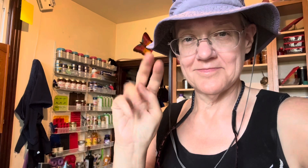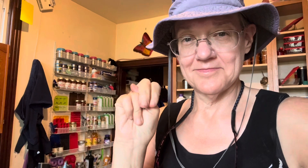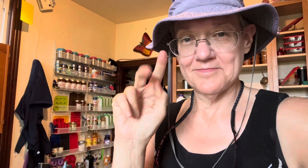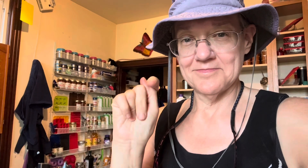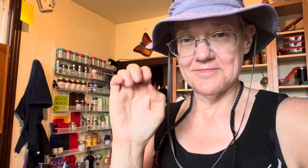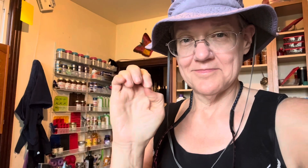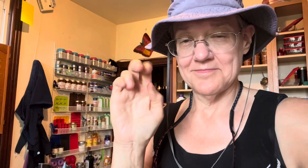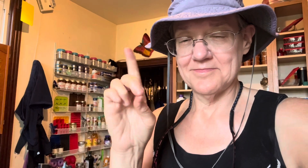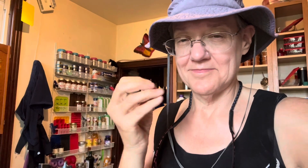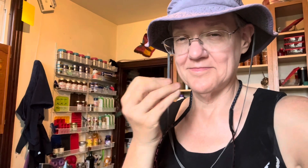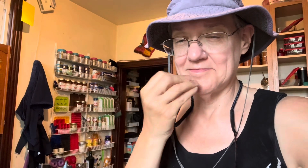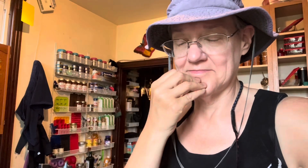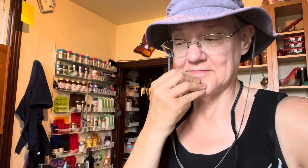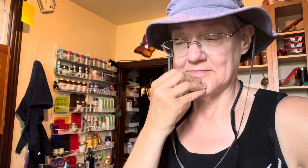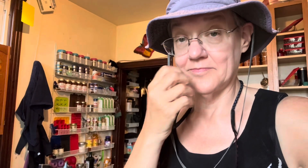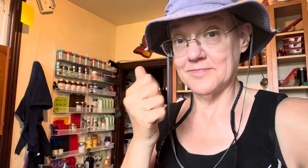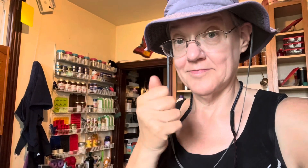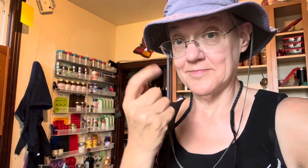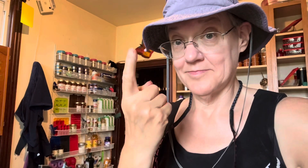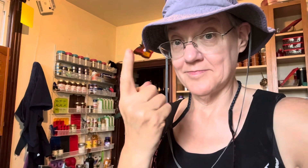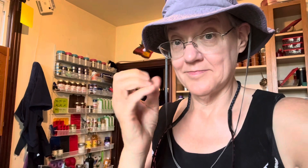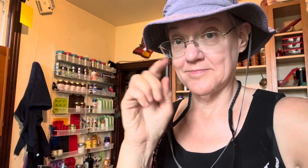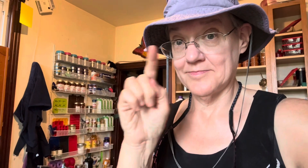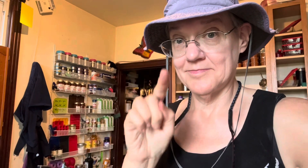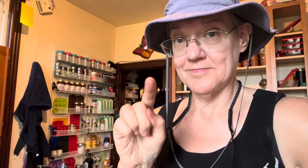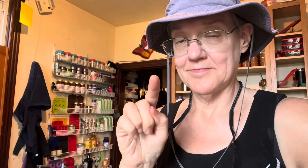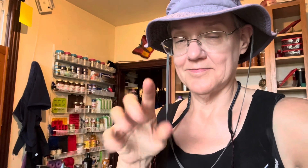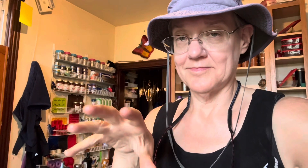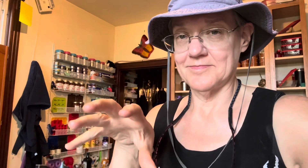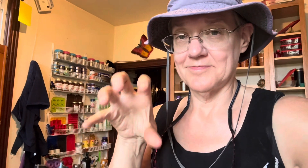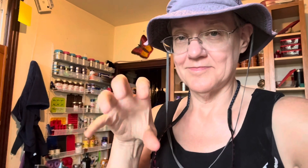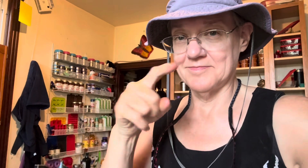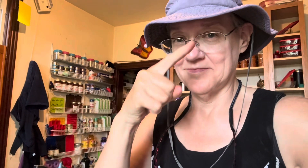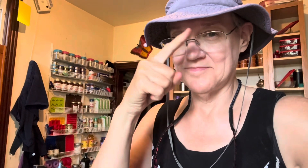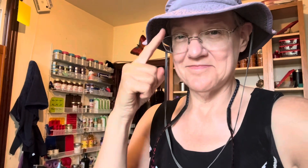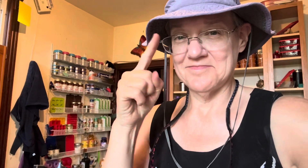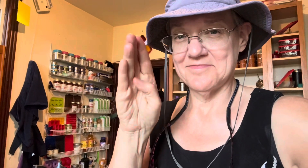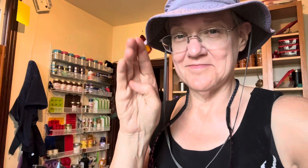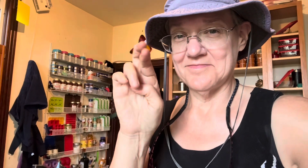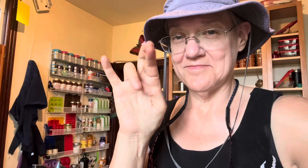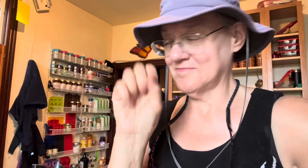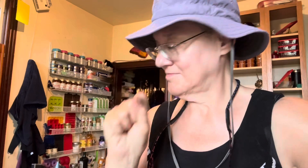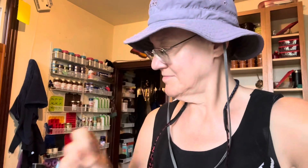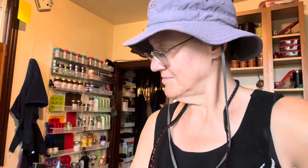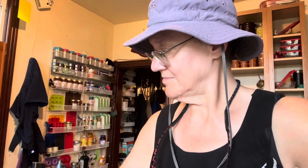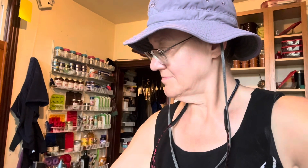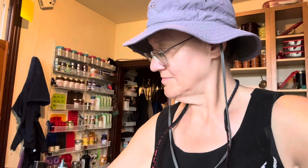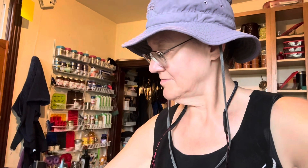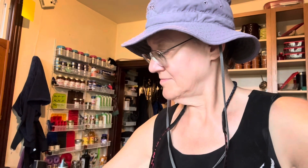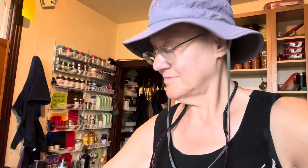because he cannot eat home fermented foods, and we're going to add in 1 tablespoon of frozen